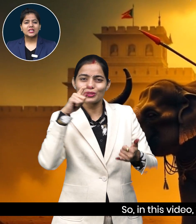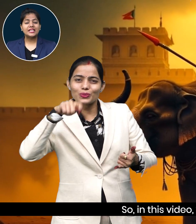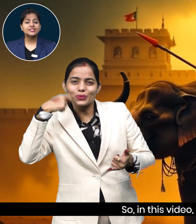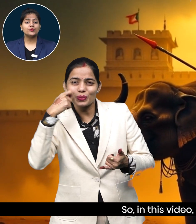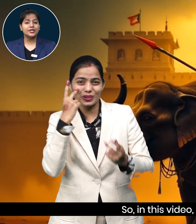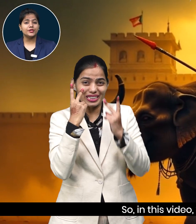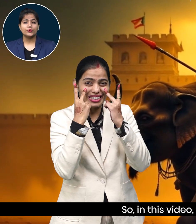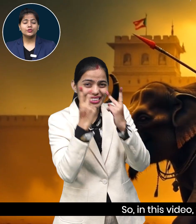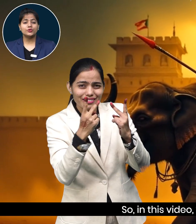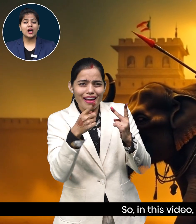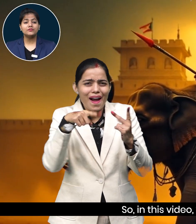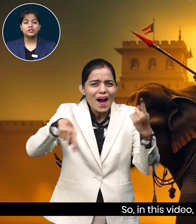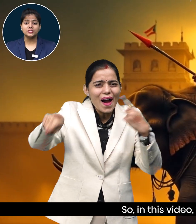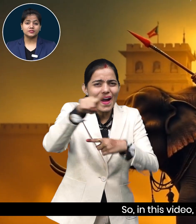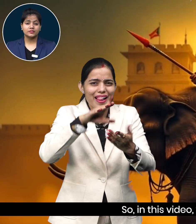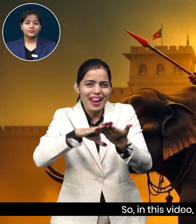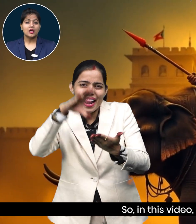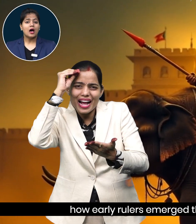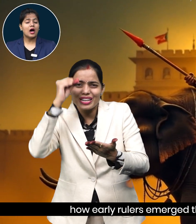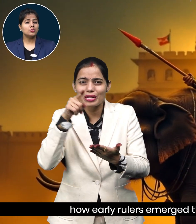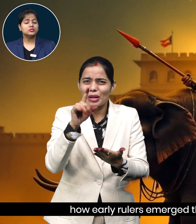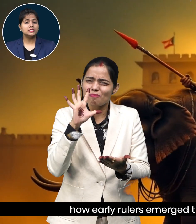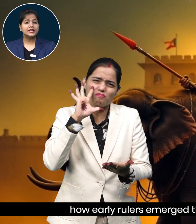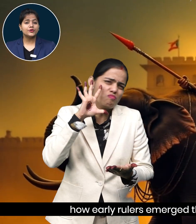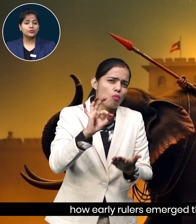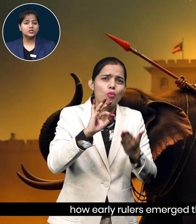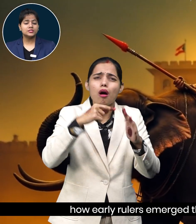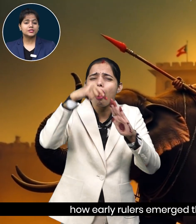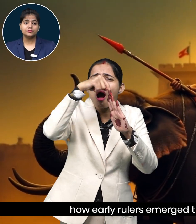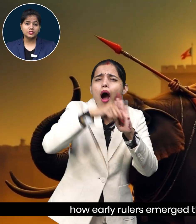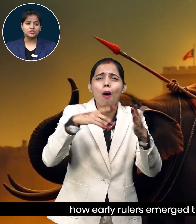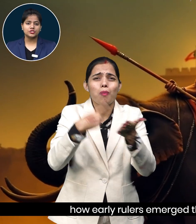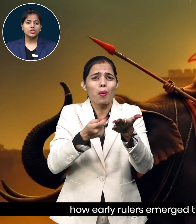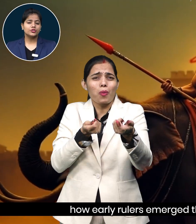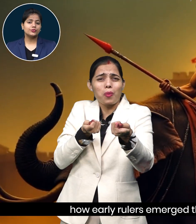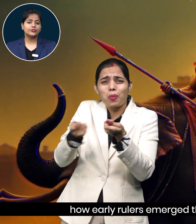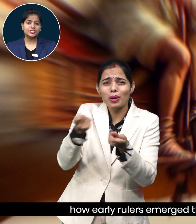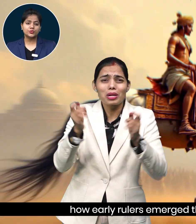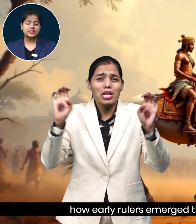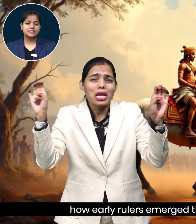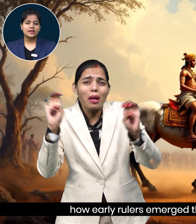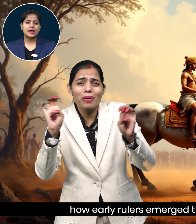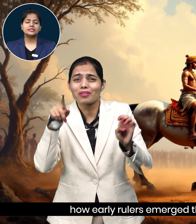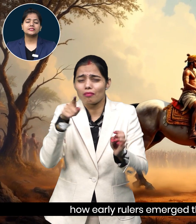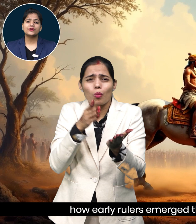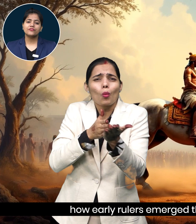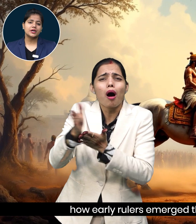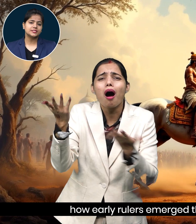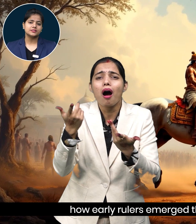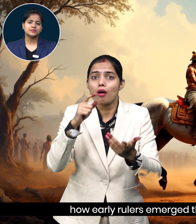So, in this video, you have learned how early rulers emerged through rituals